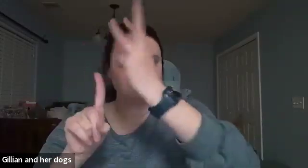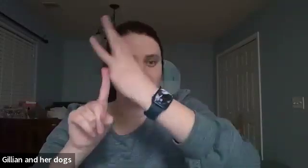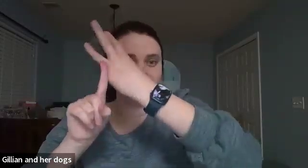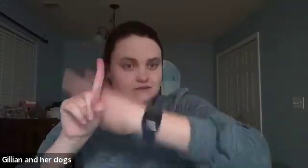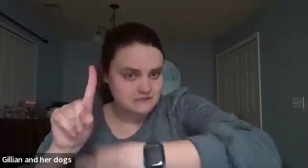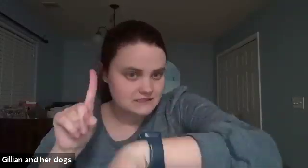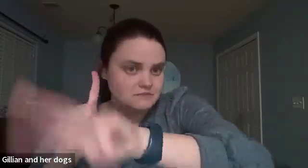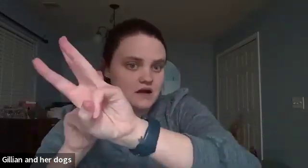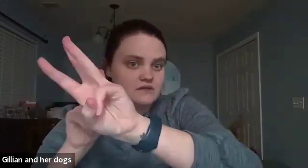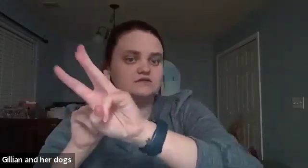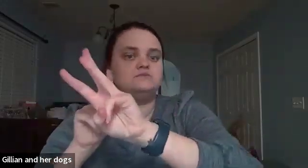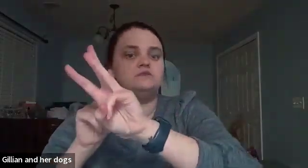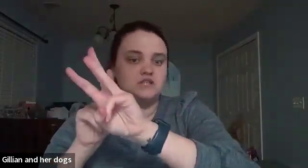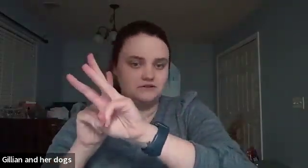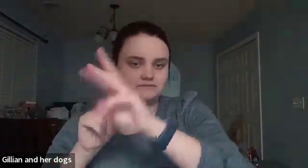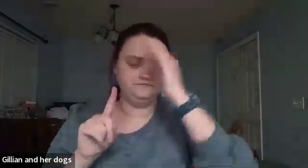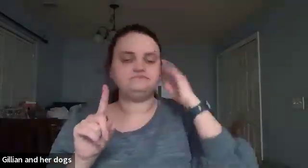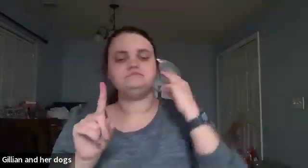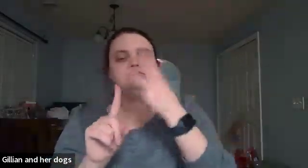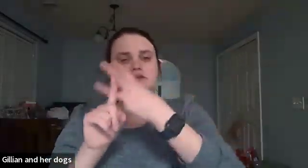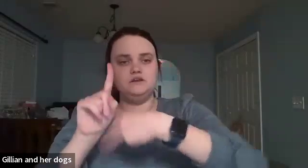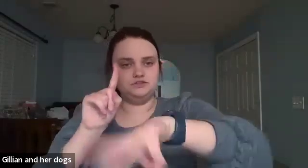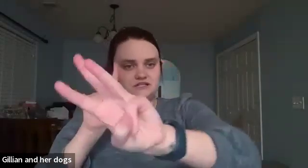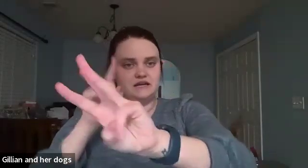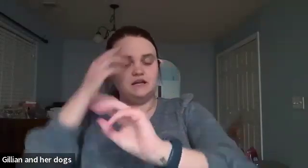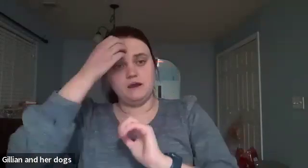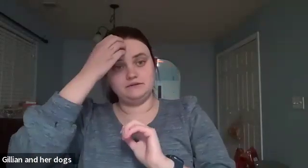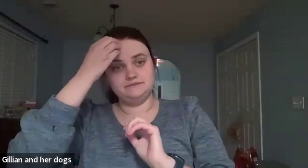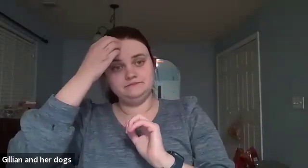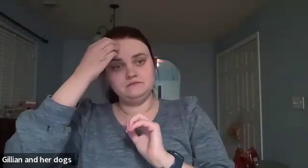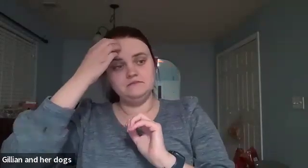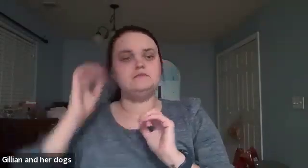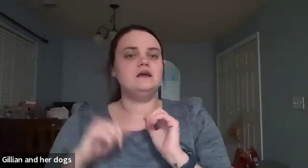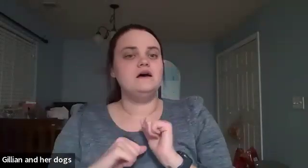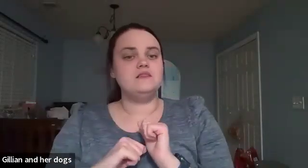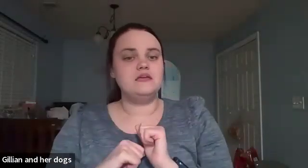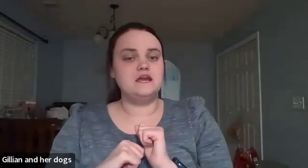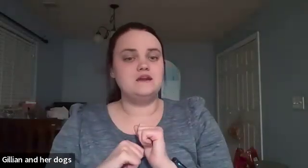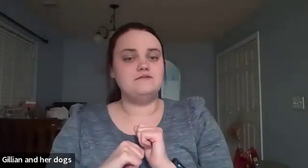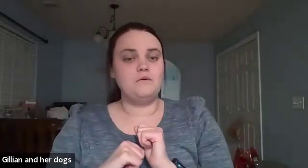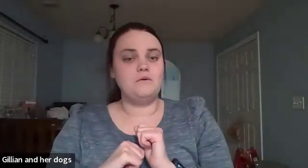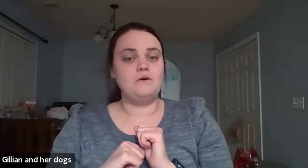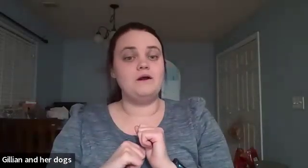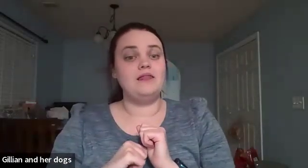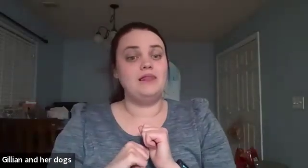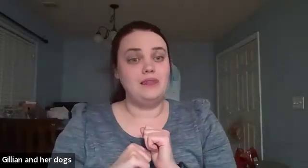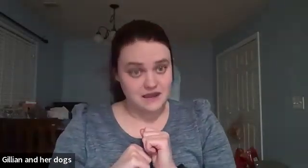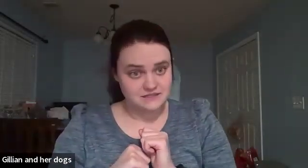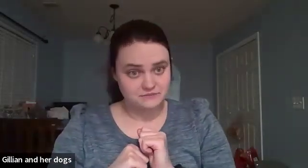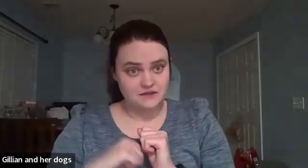months, 6 months, whichever. You'll slide it and go out. Then for last